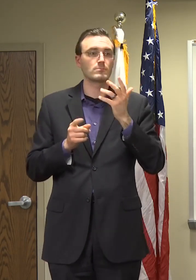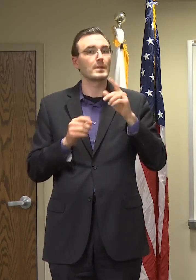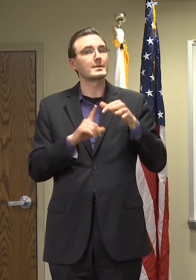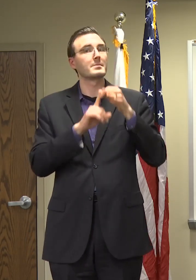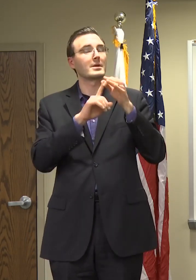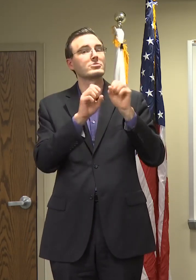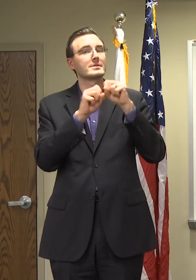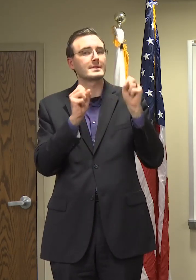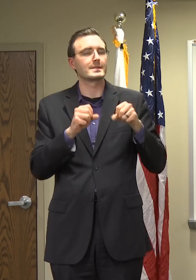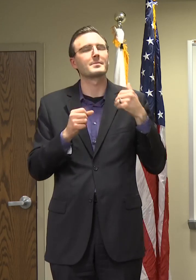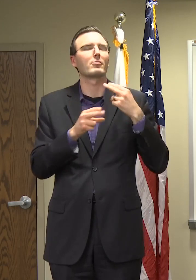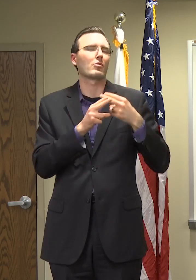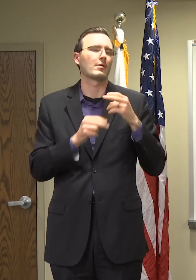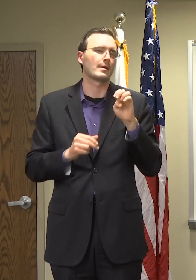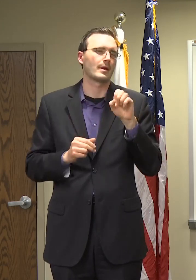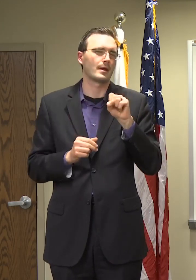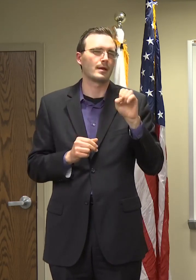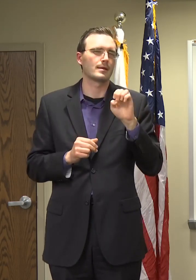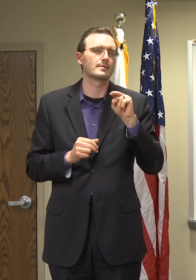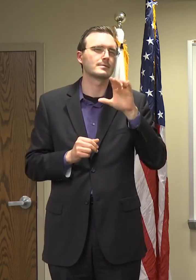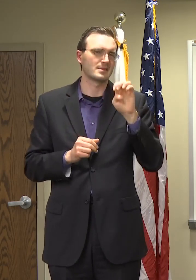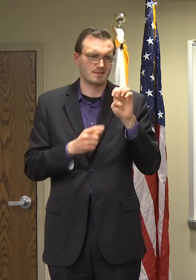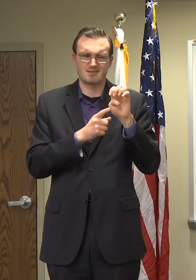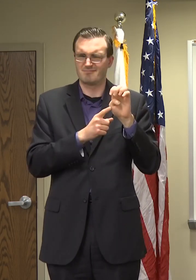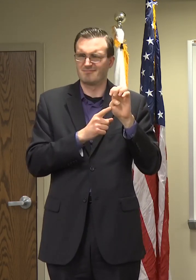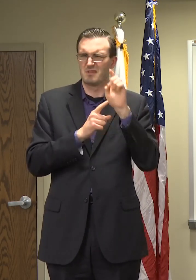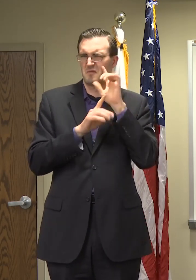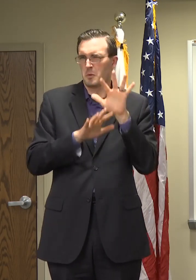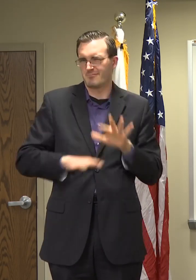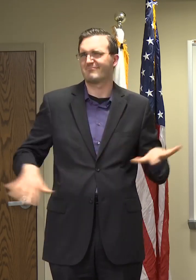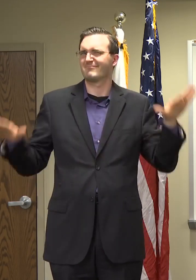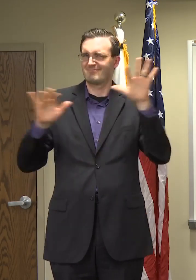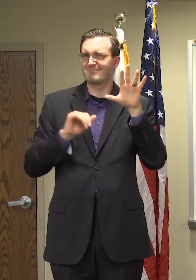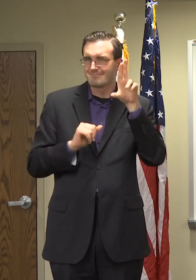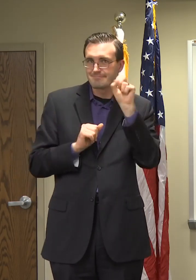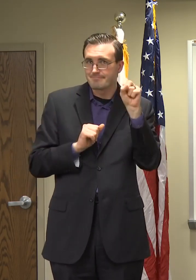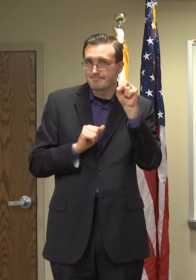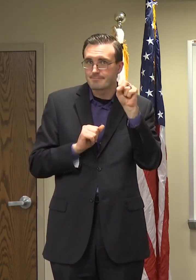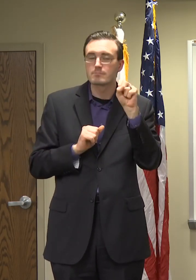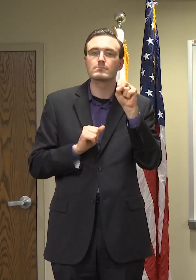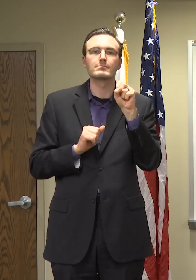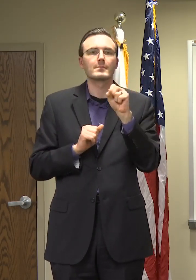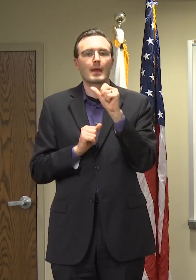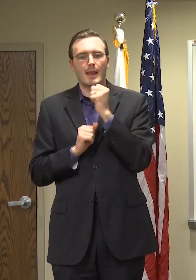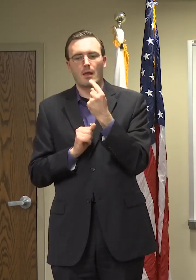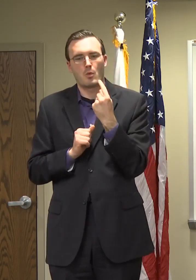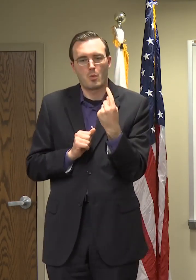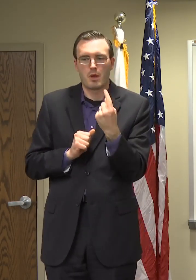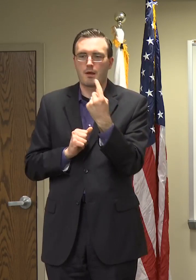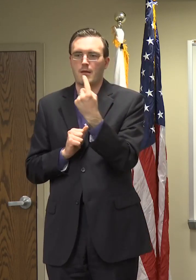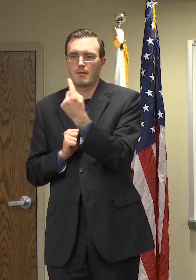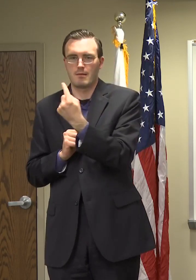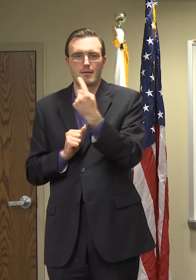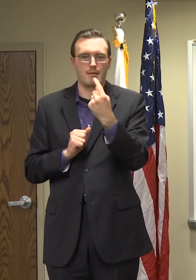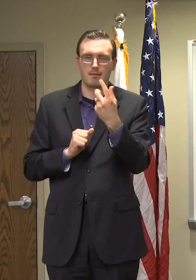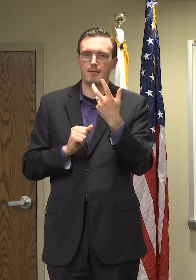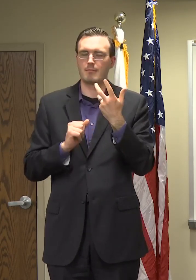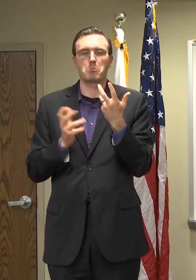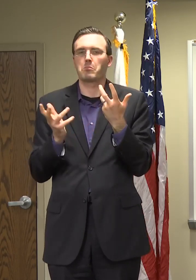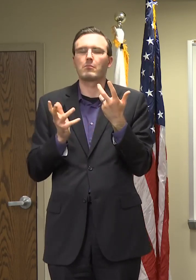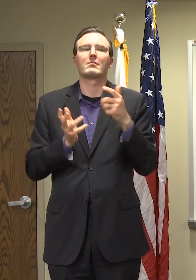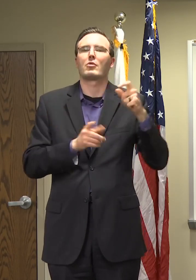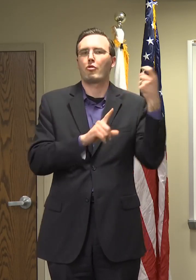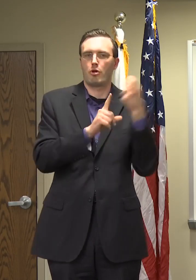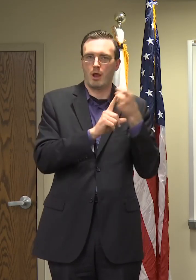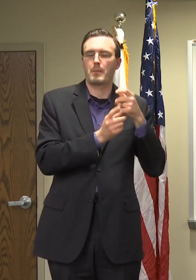system called Essence, which is a national surveillance system. So it's not reliant on anyone reporting a particular number. It automatically